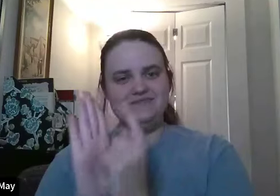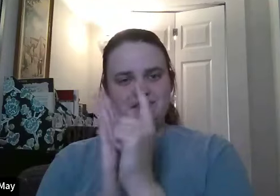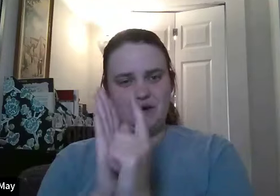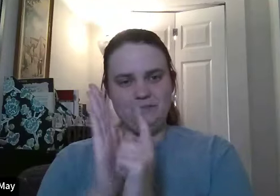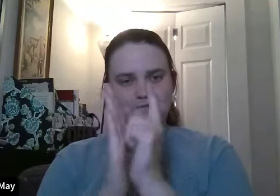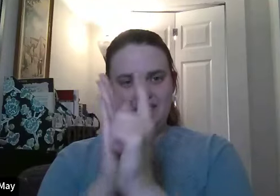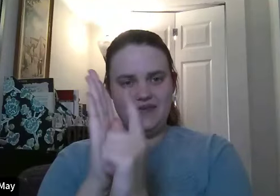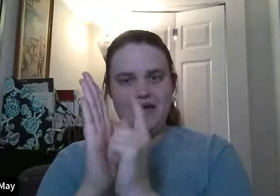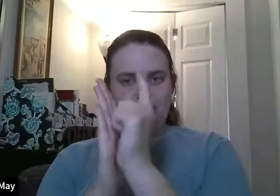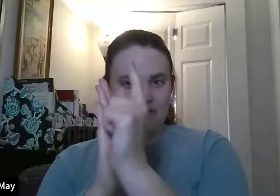so hour.